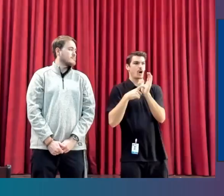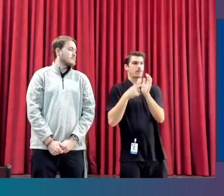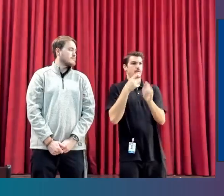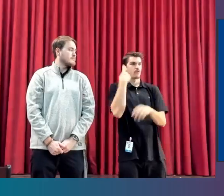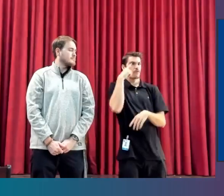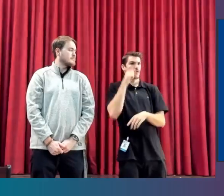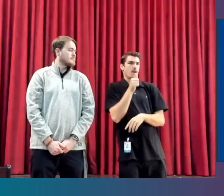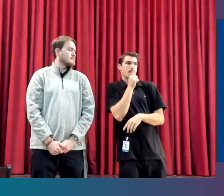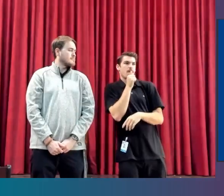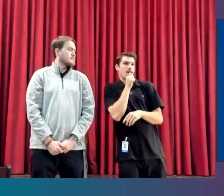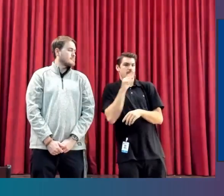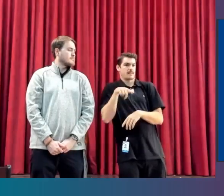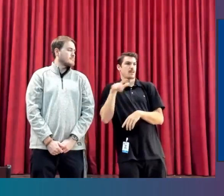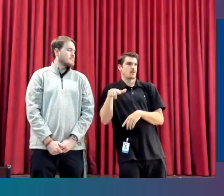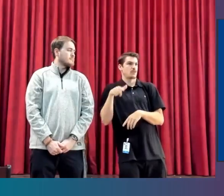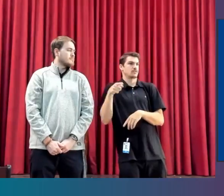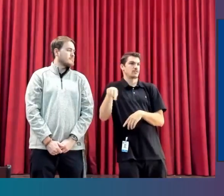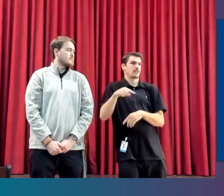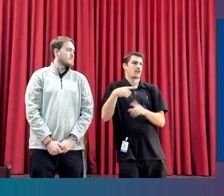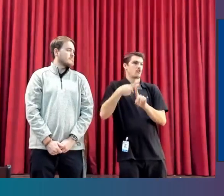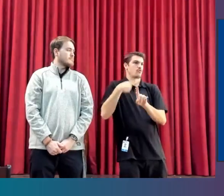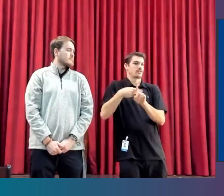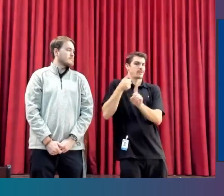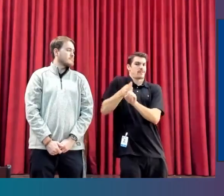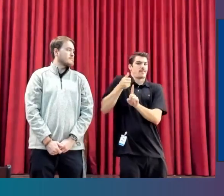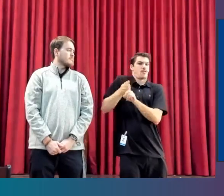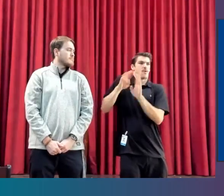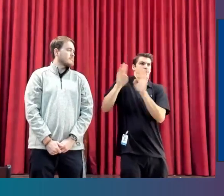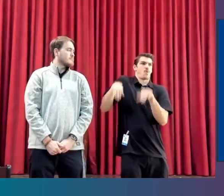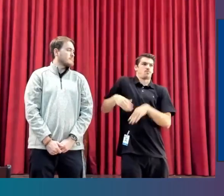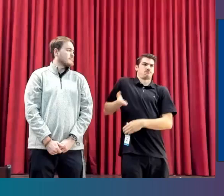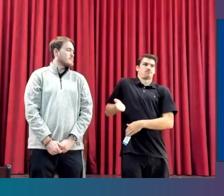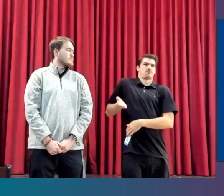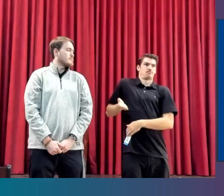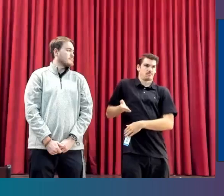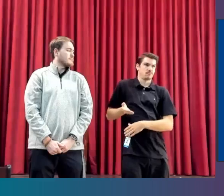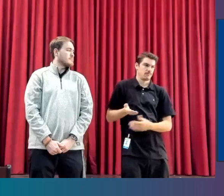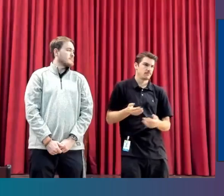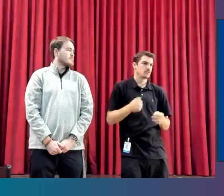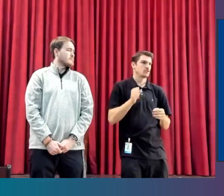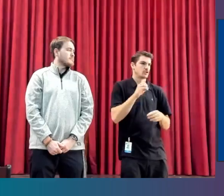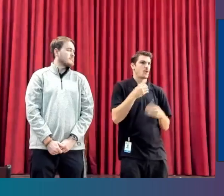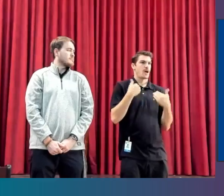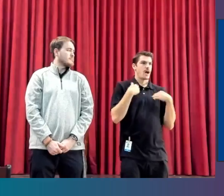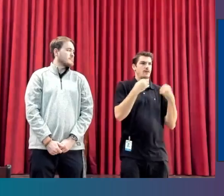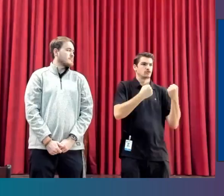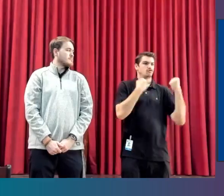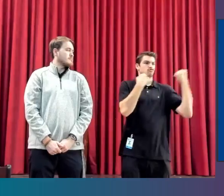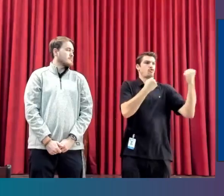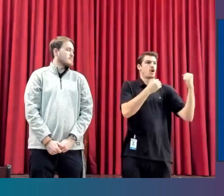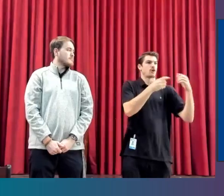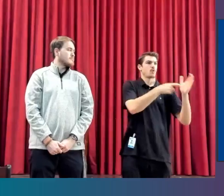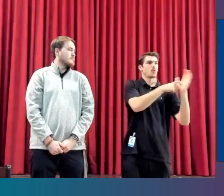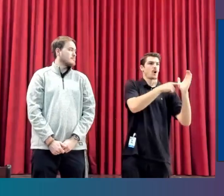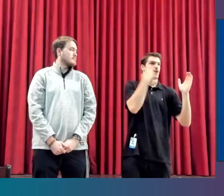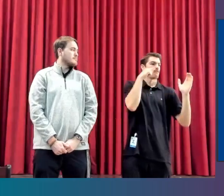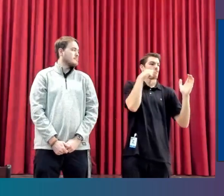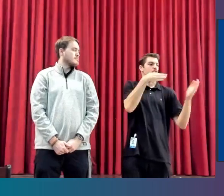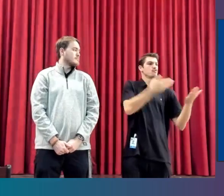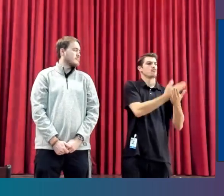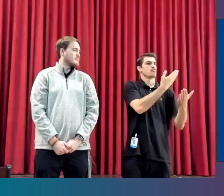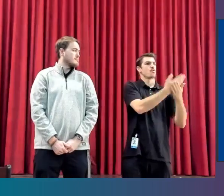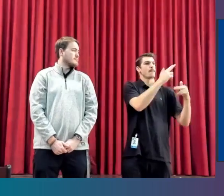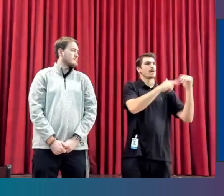on private landlords who are renting out their homes. So there's stronger requirements for those new buildings,